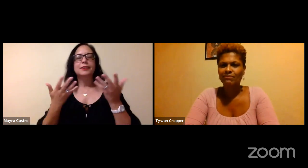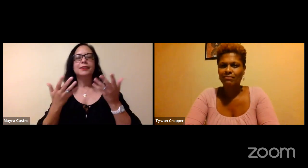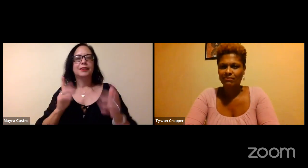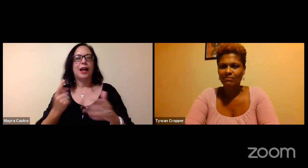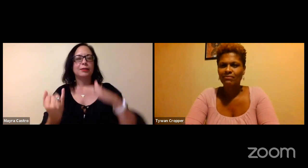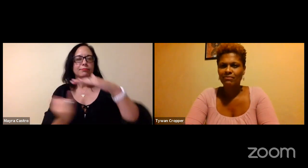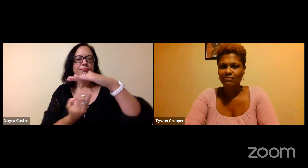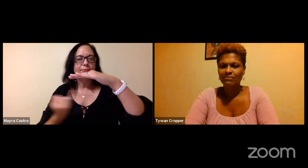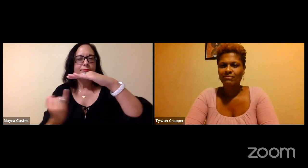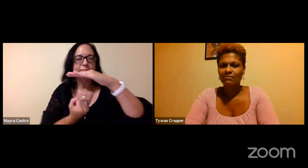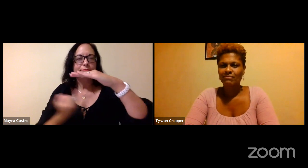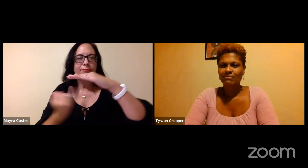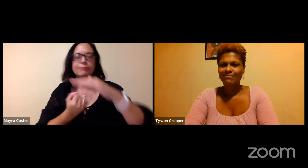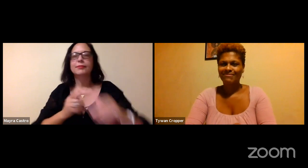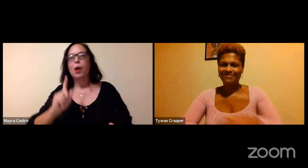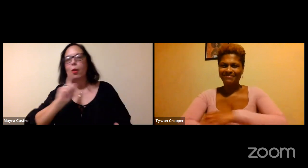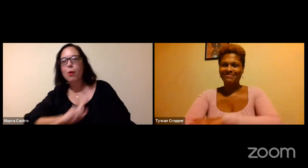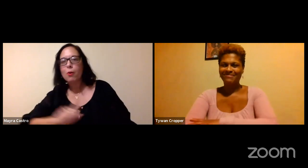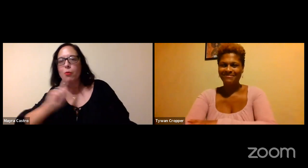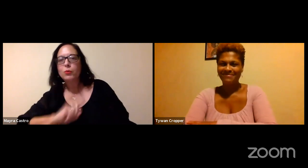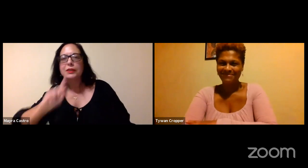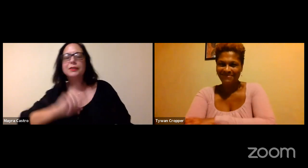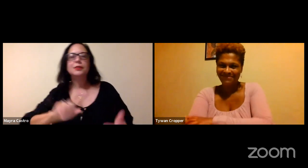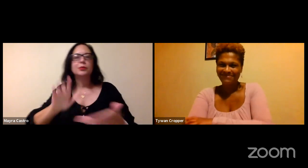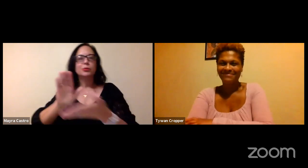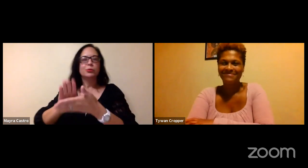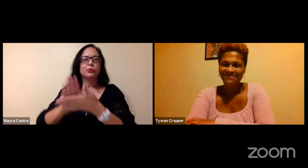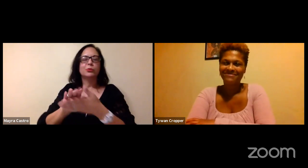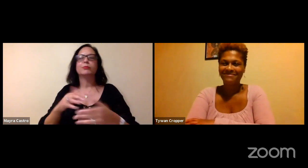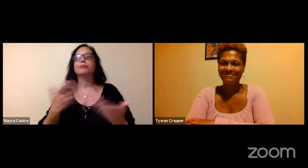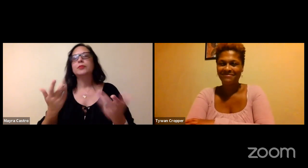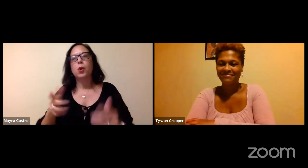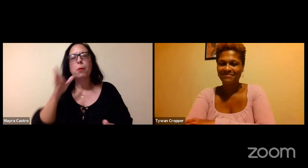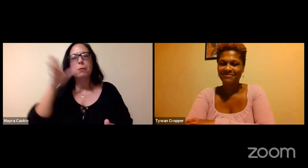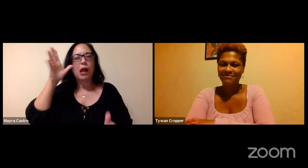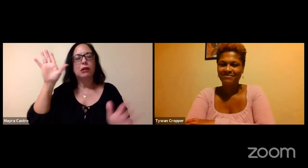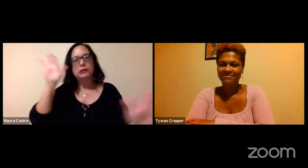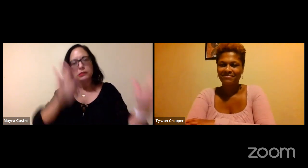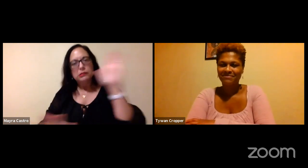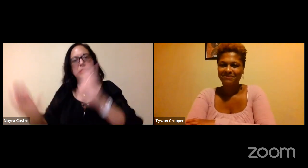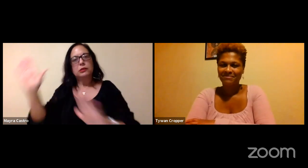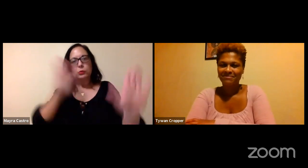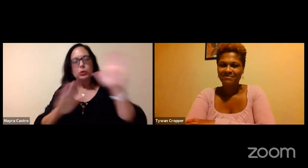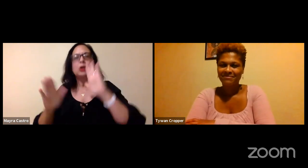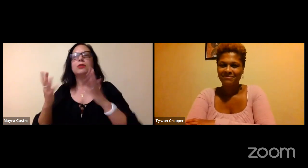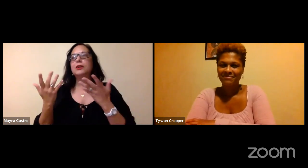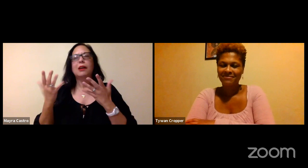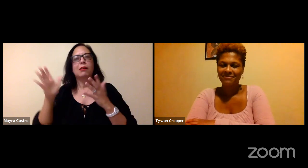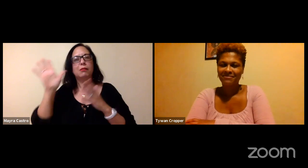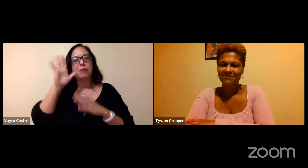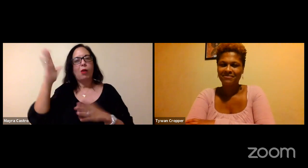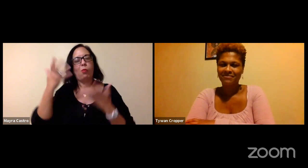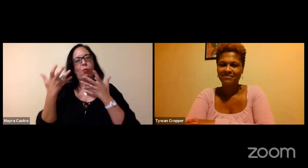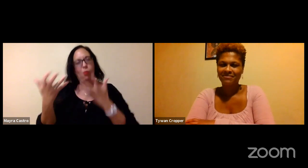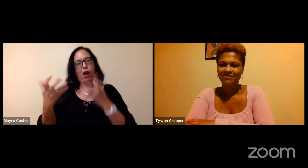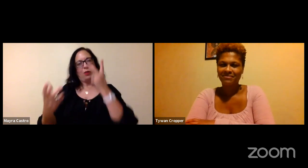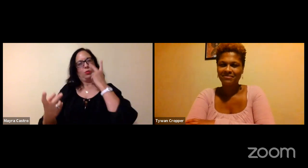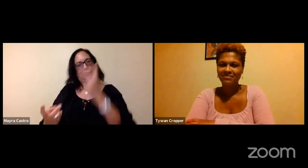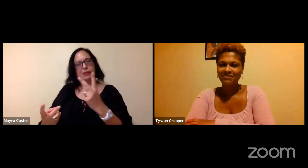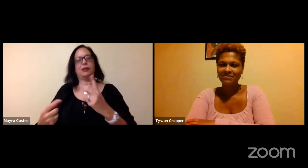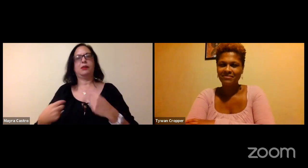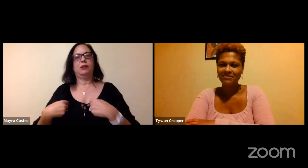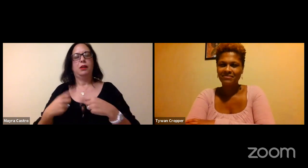was having difficulty speaking. I was isolated. I was lonely. So my mom and dad went